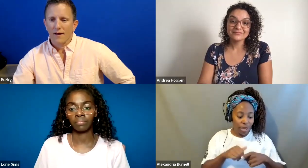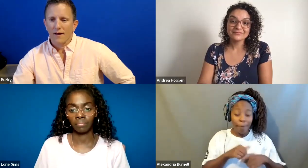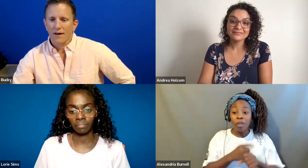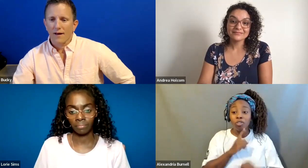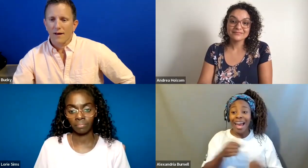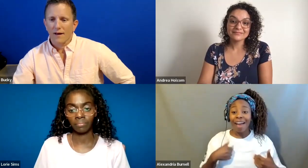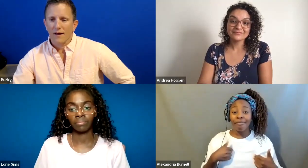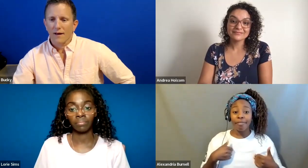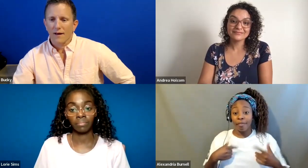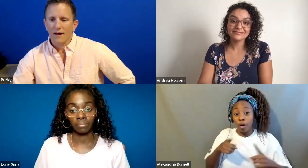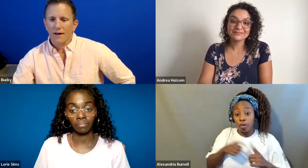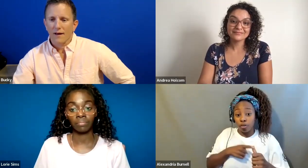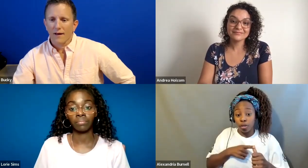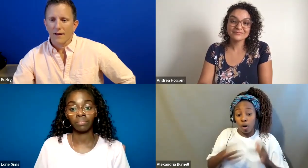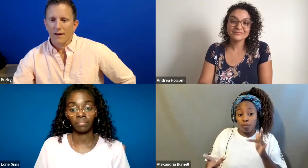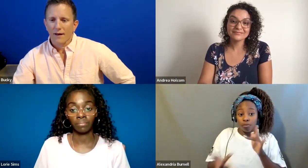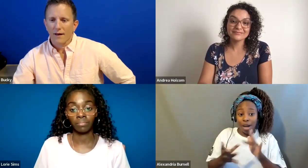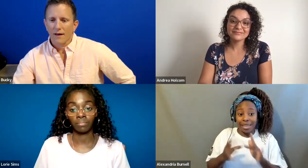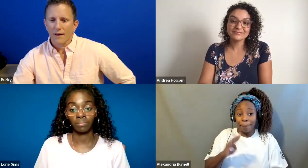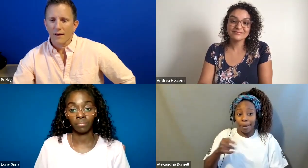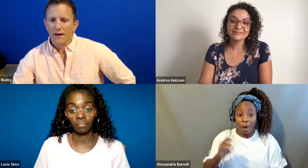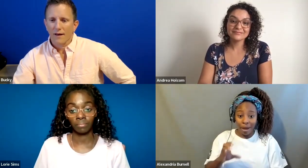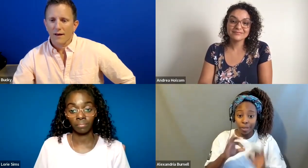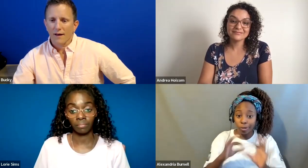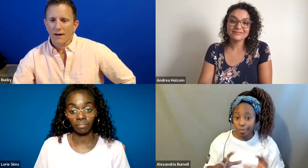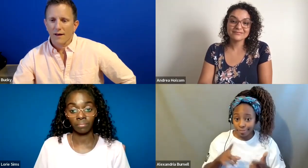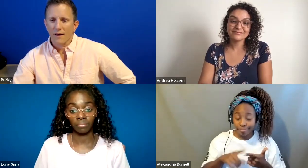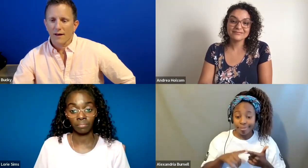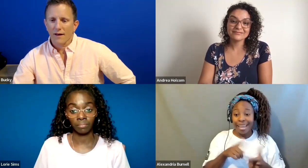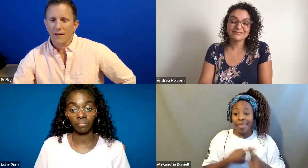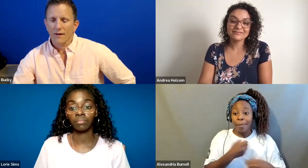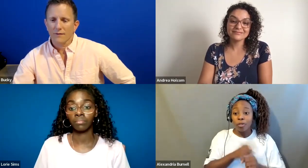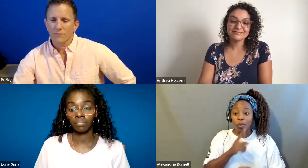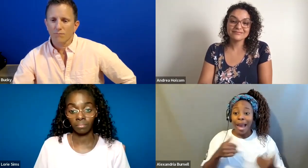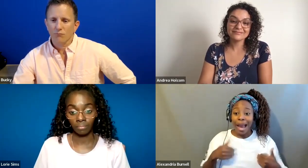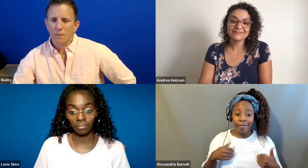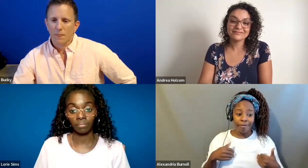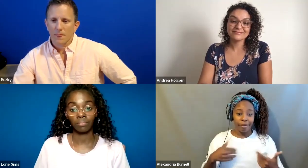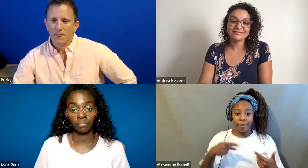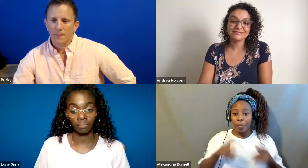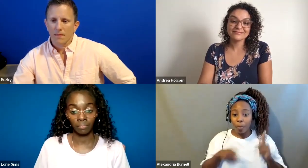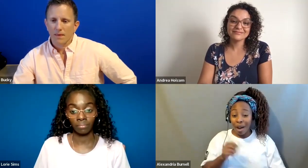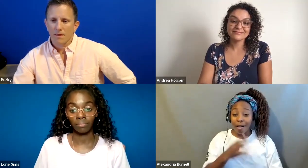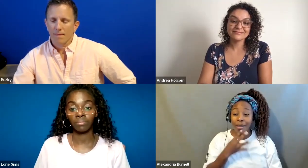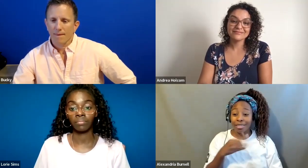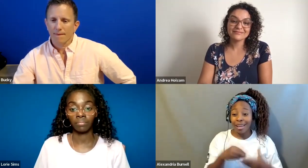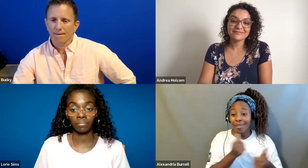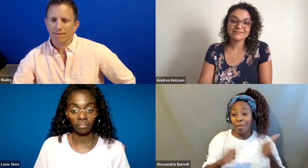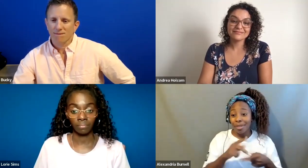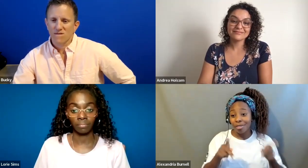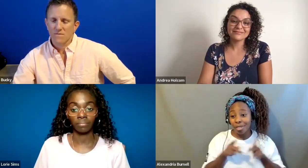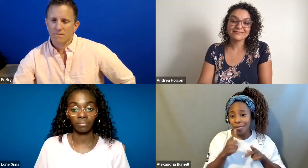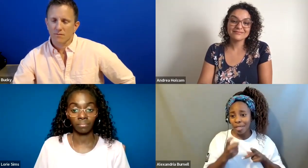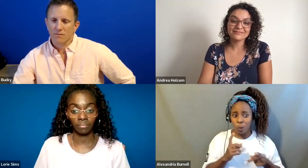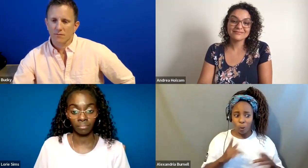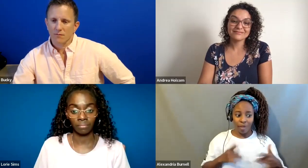training, if we're willing to have the training to make sure, first of all, that you're reaching out to BIPOC interpreters, and then making sure that you have